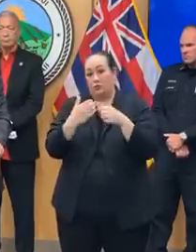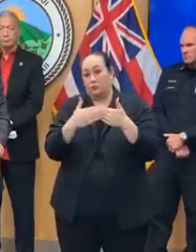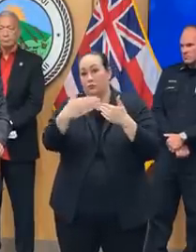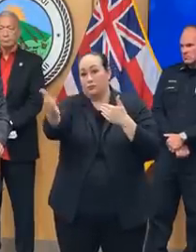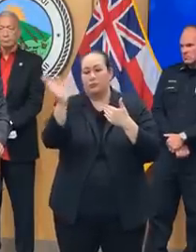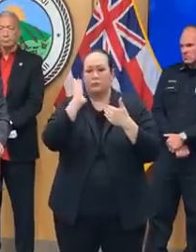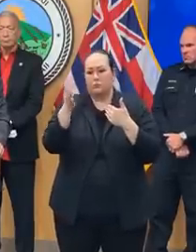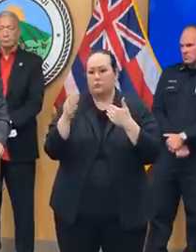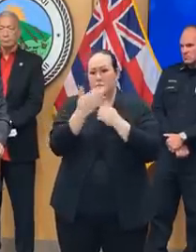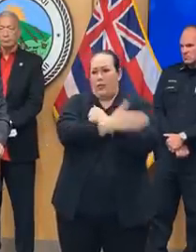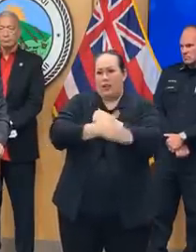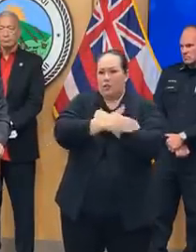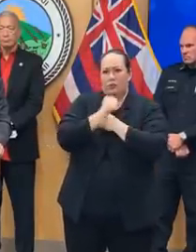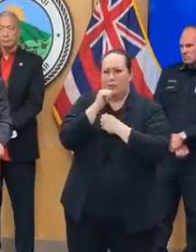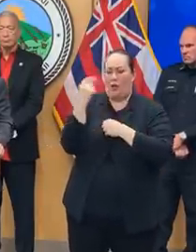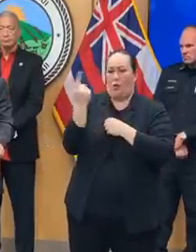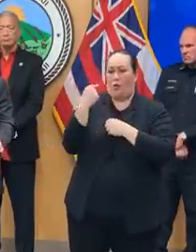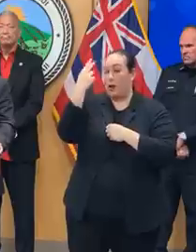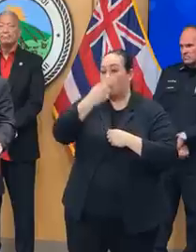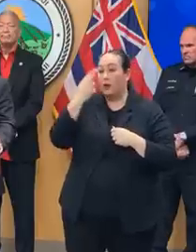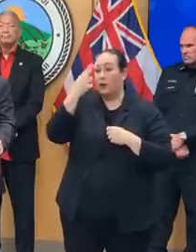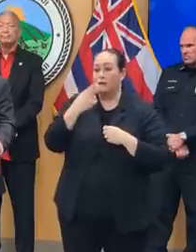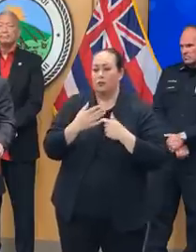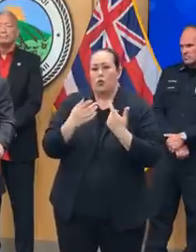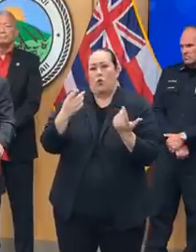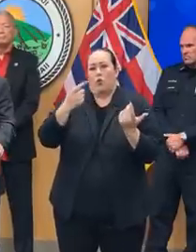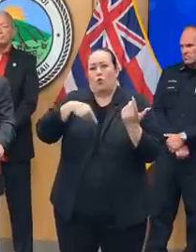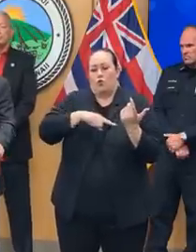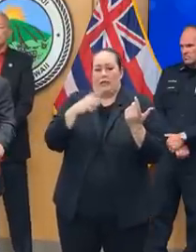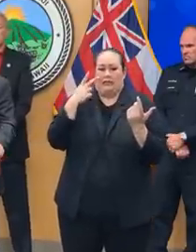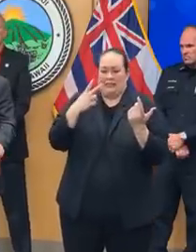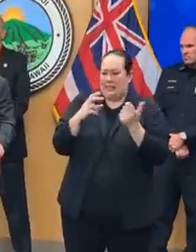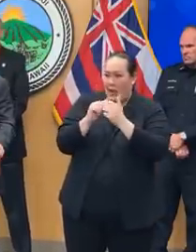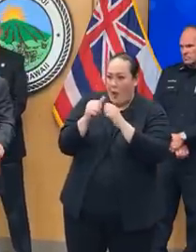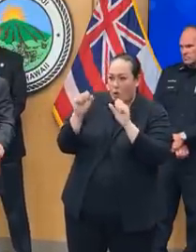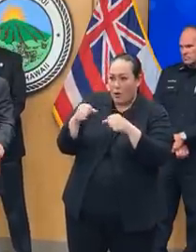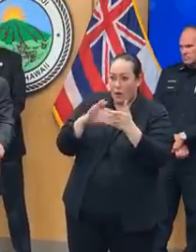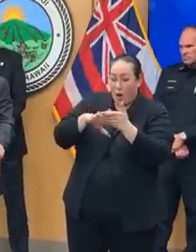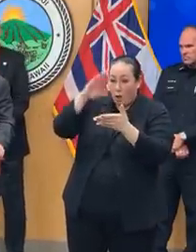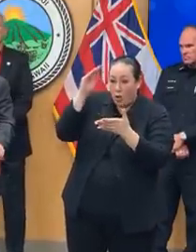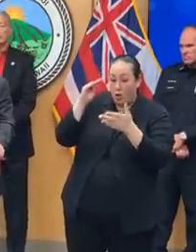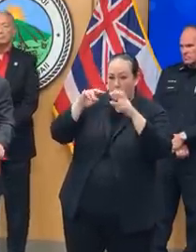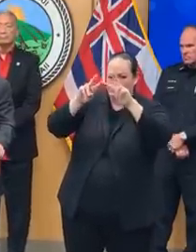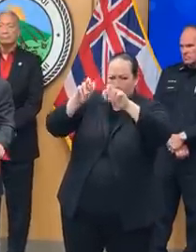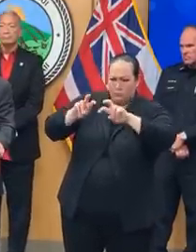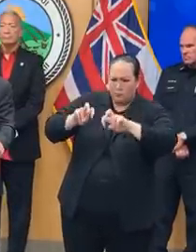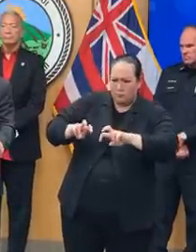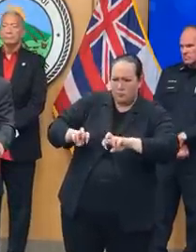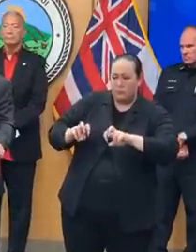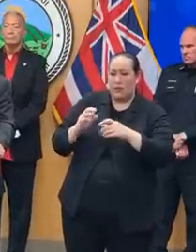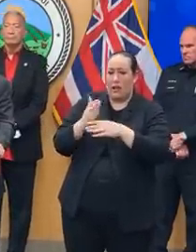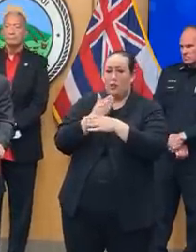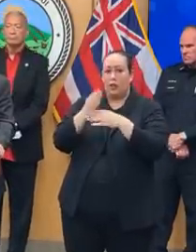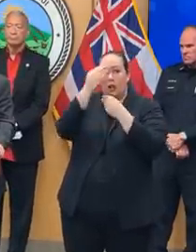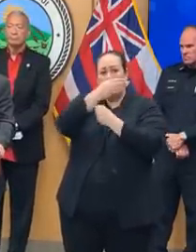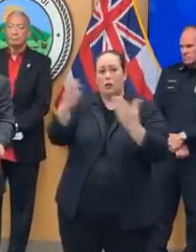just in Hawaii, but all across the country. So we view this as a way to learn and to share, in this case from our